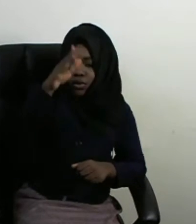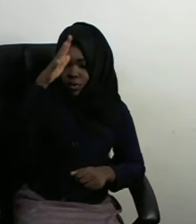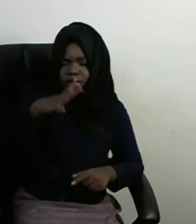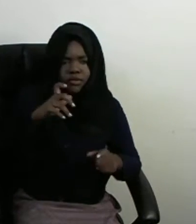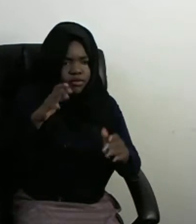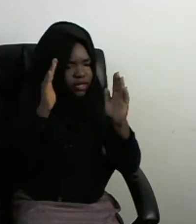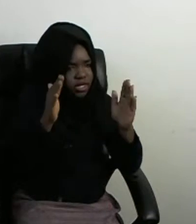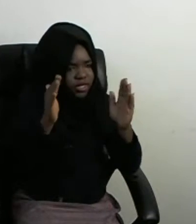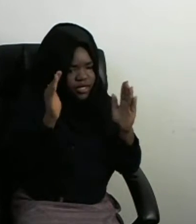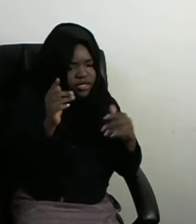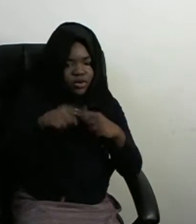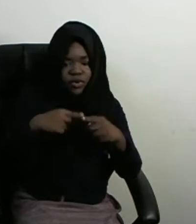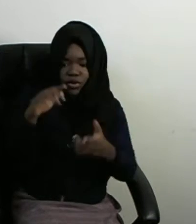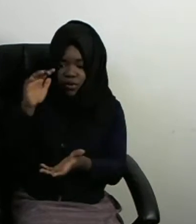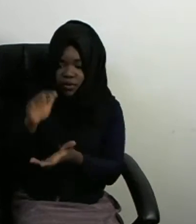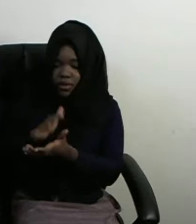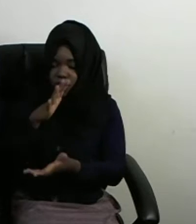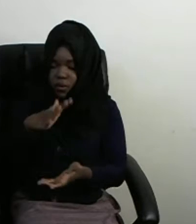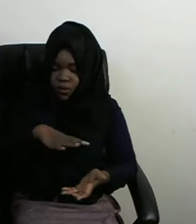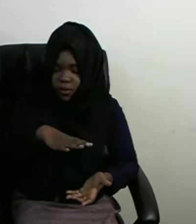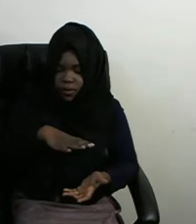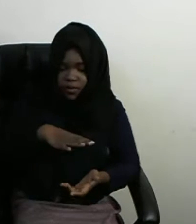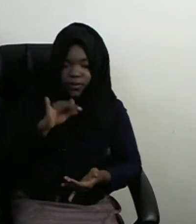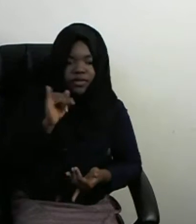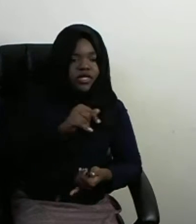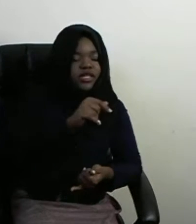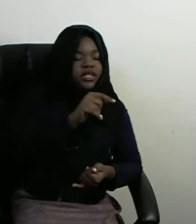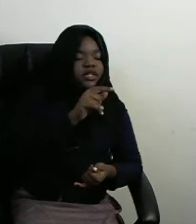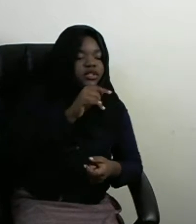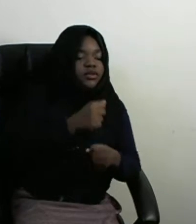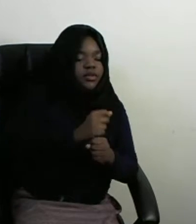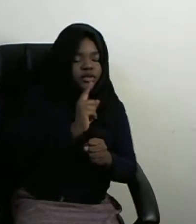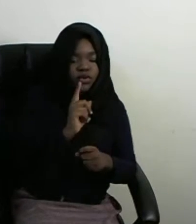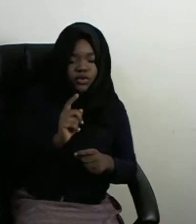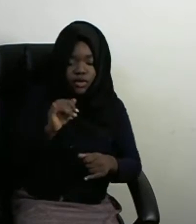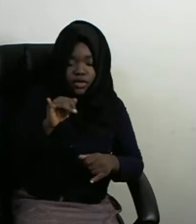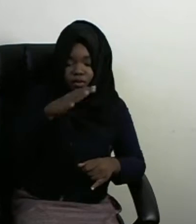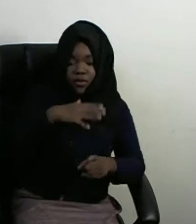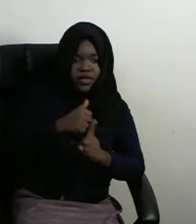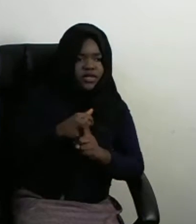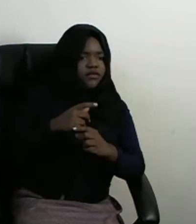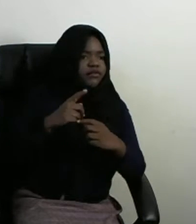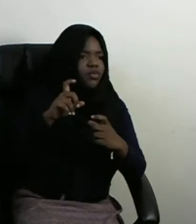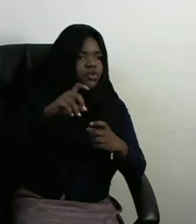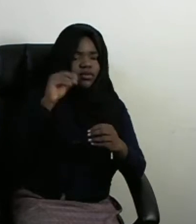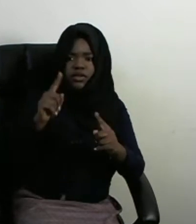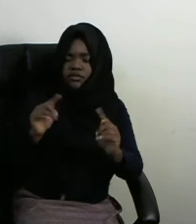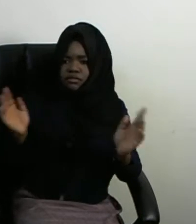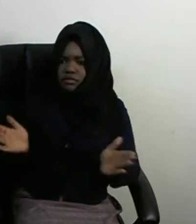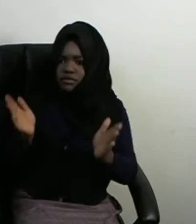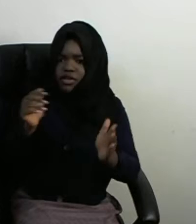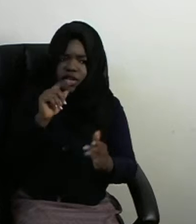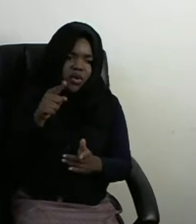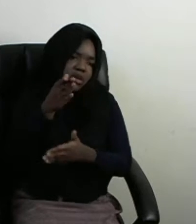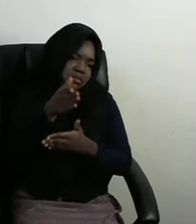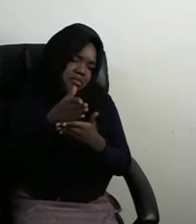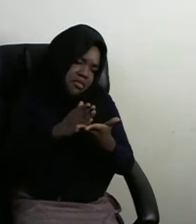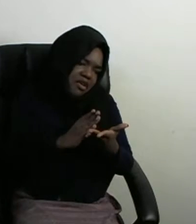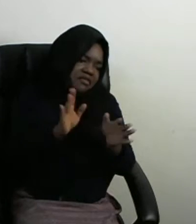pay attention when you marry a woman that she is giving this marriage her all, not just